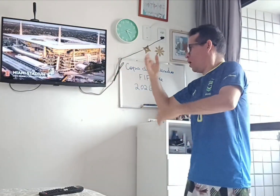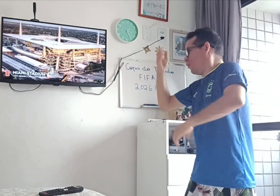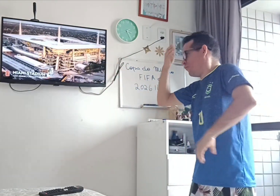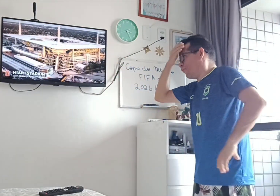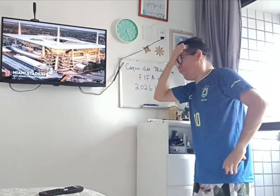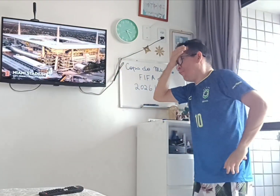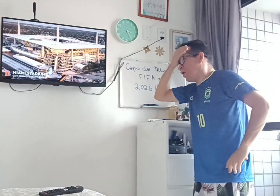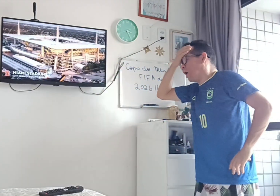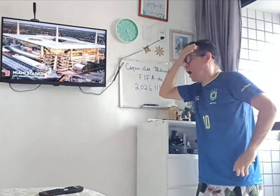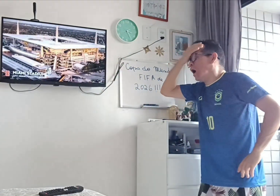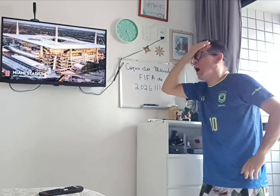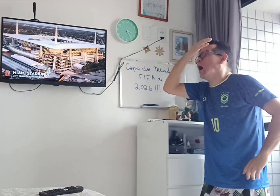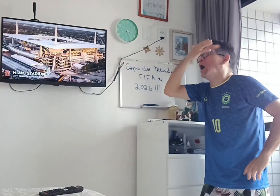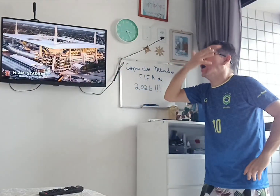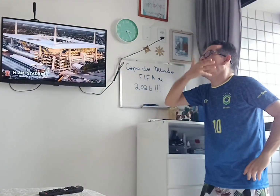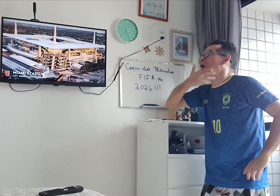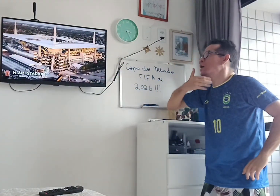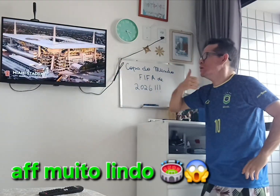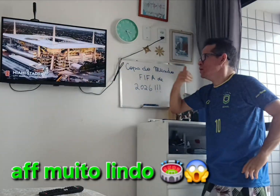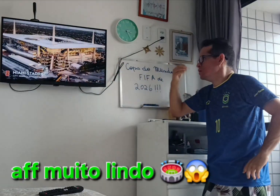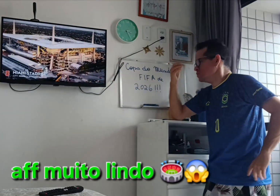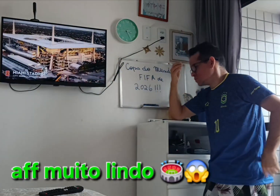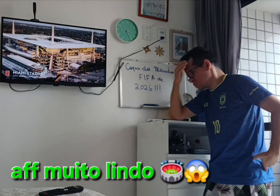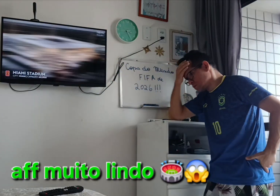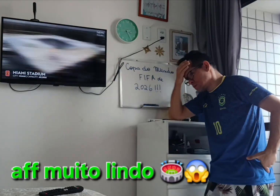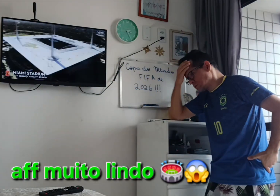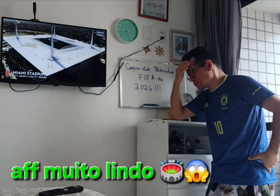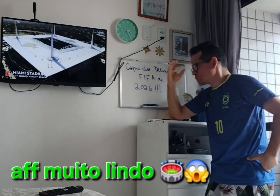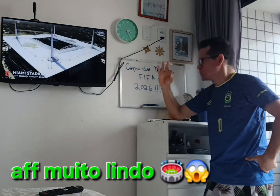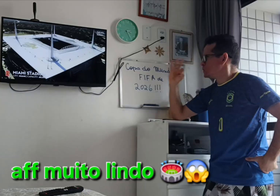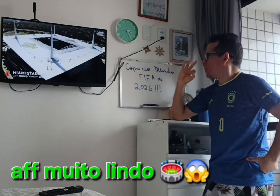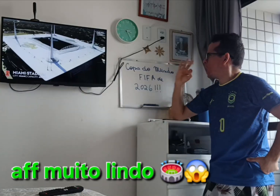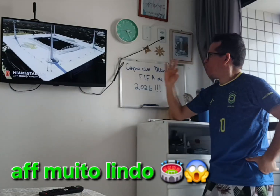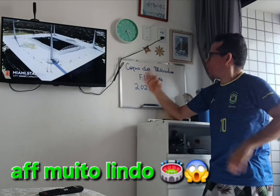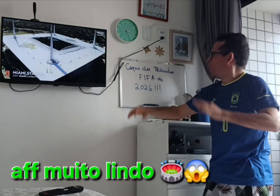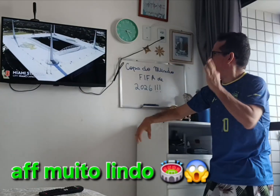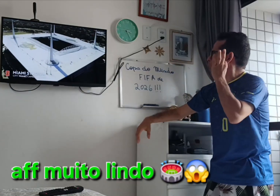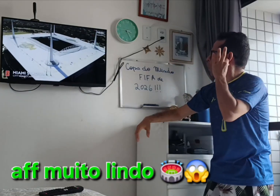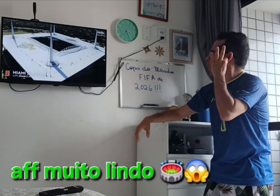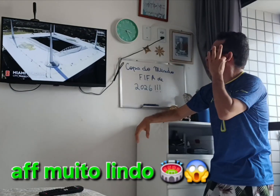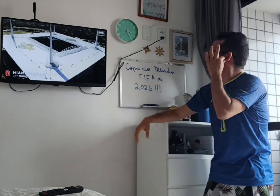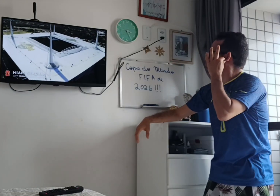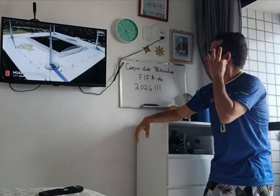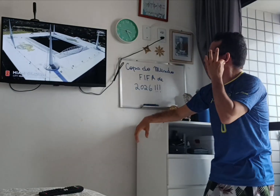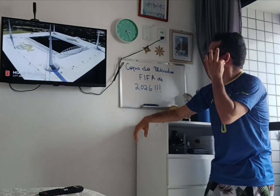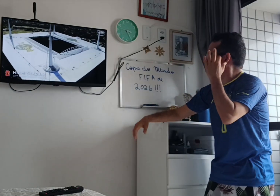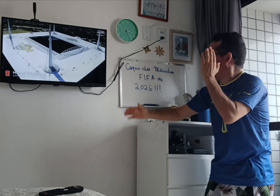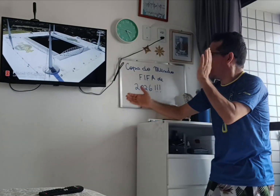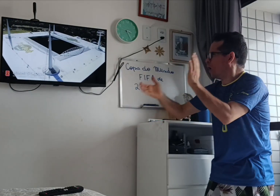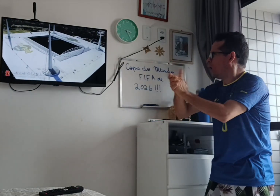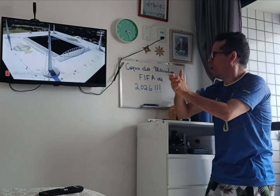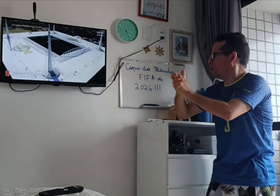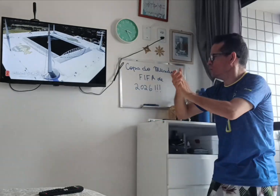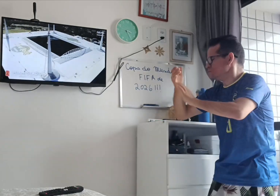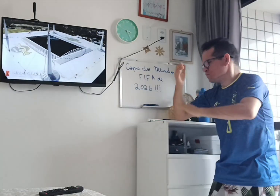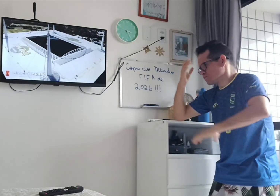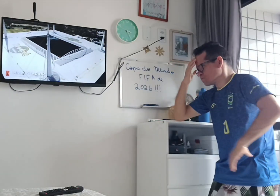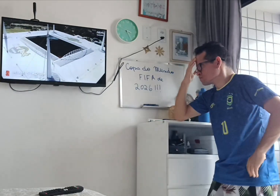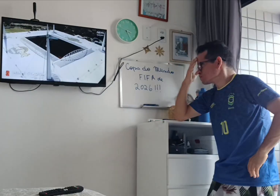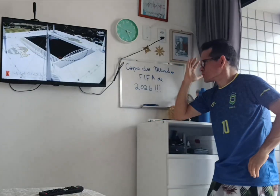with characteristic spiral ramps in the corners and later reshaped by major renovations, it now has a bold rectangular roof supported by 4